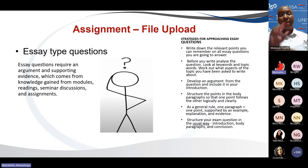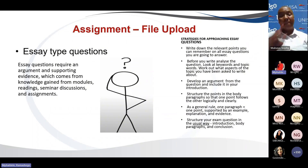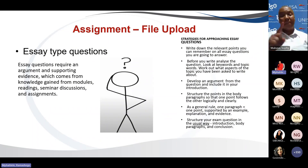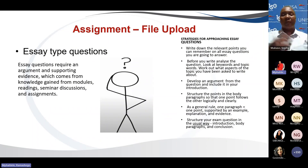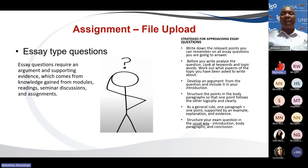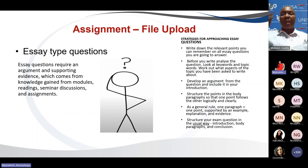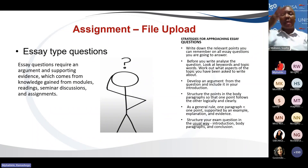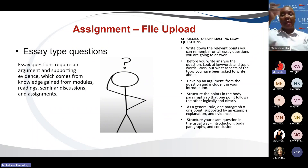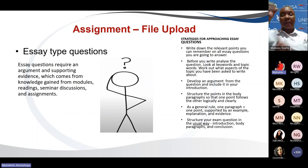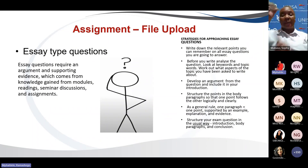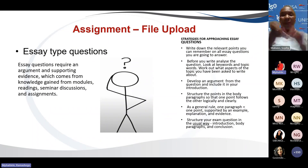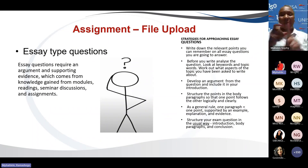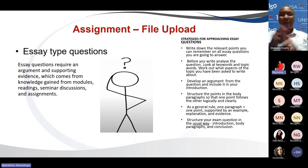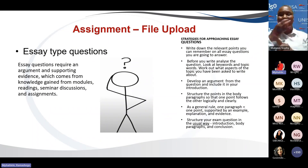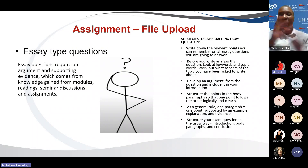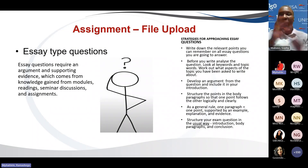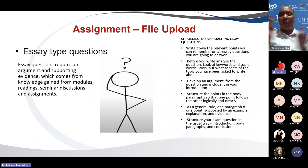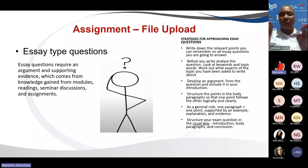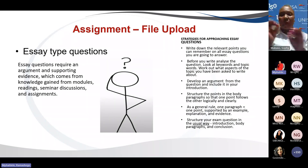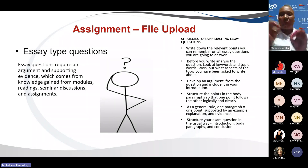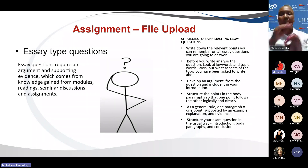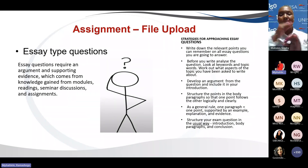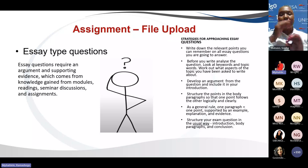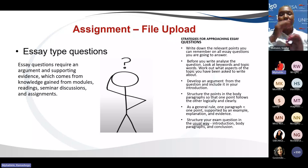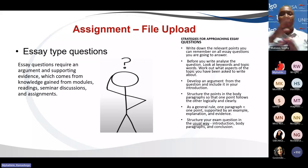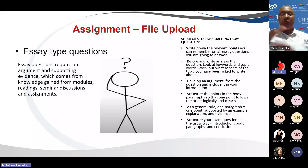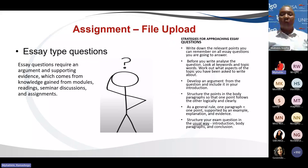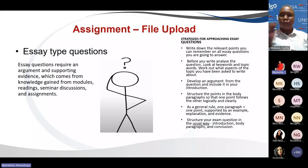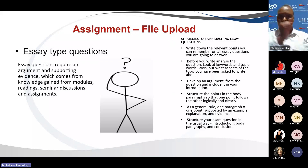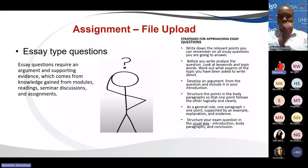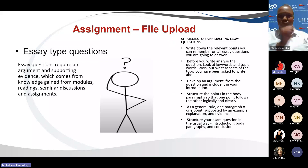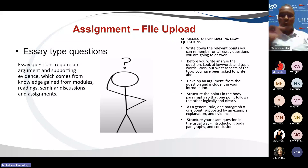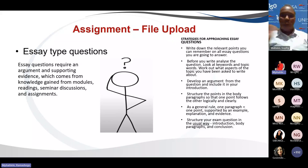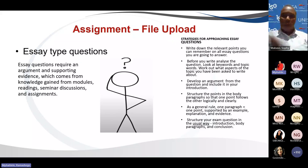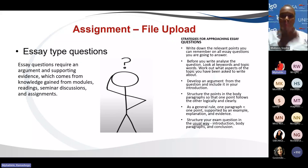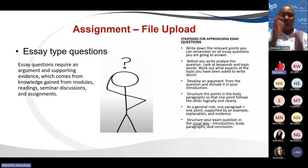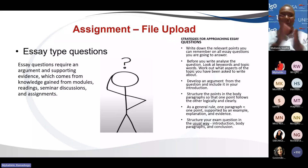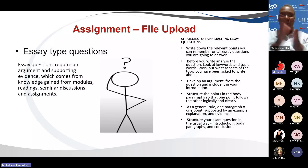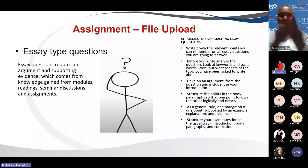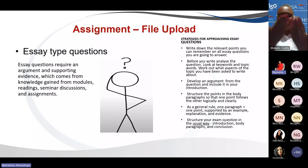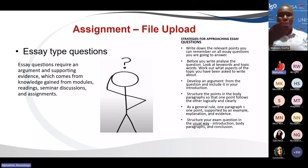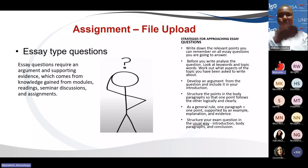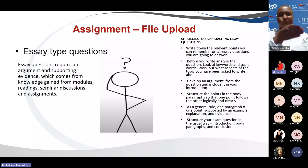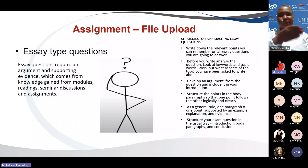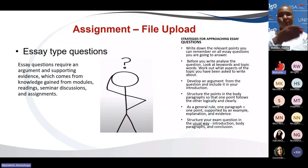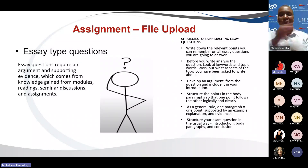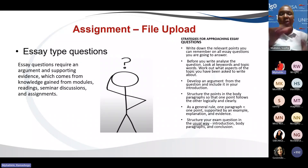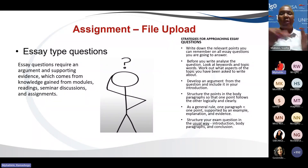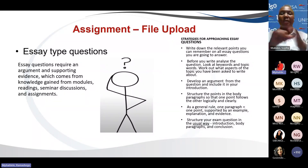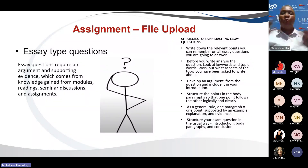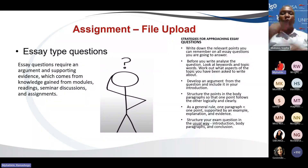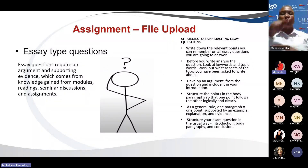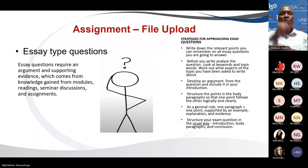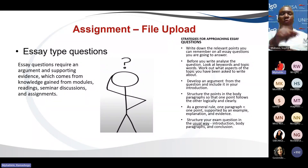did not specify, it means you can just bring all the material that is relevant to